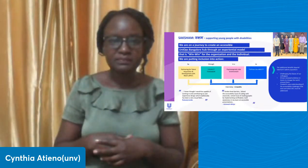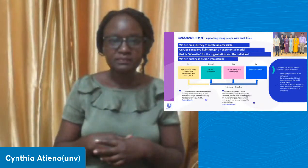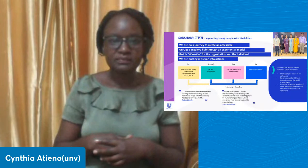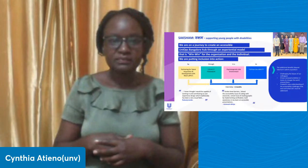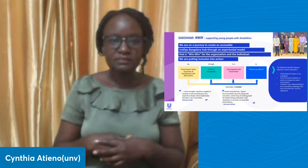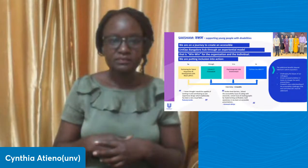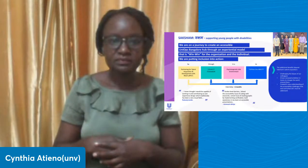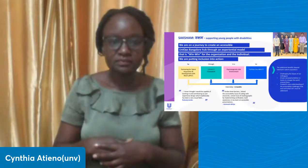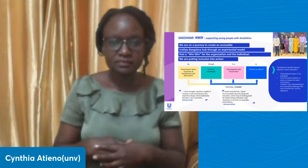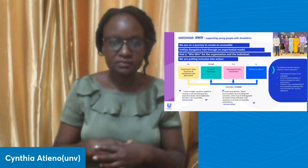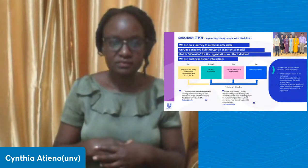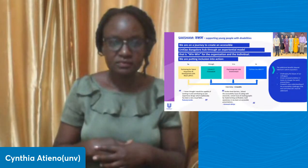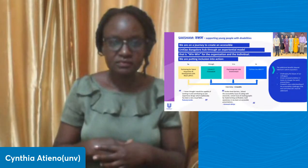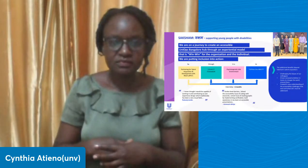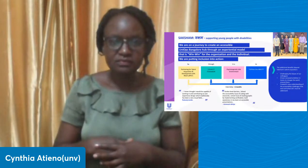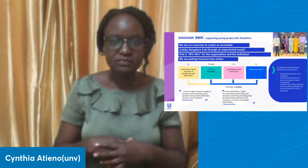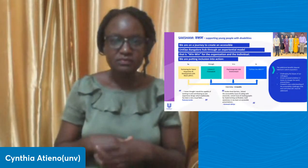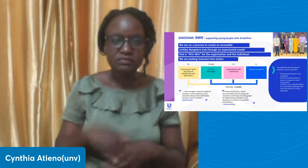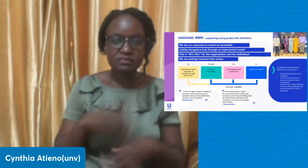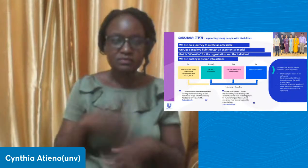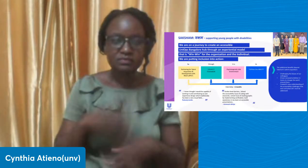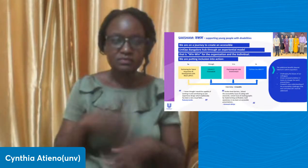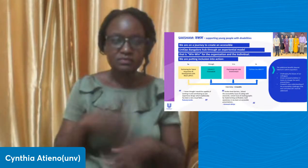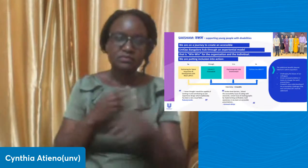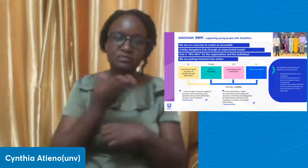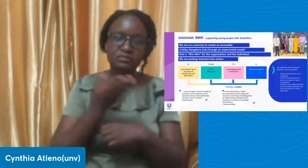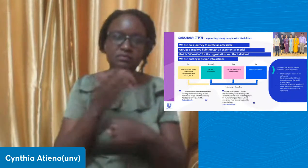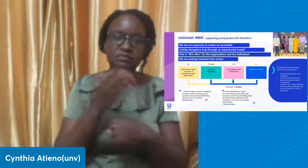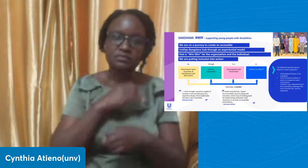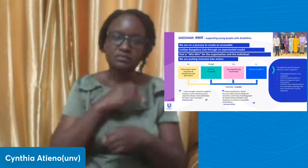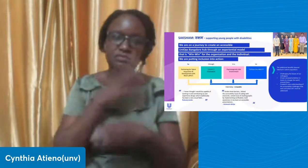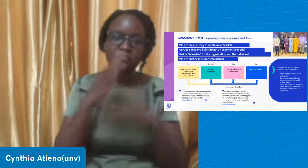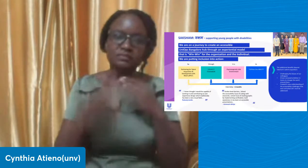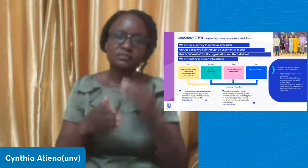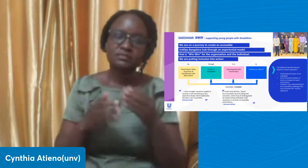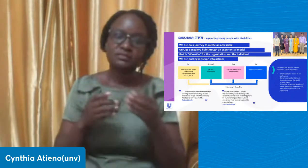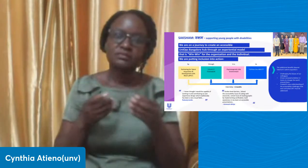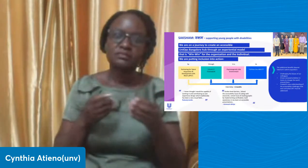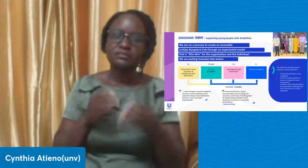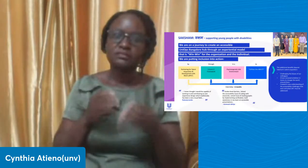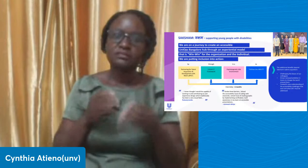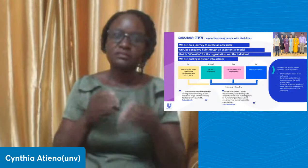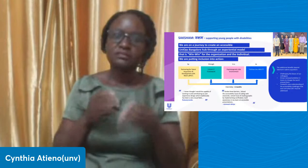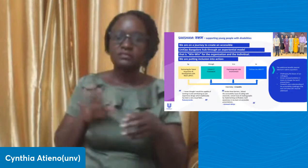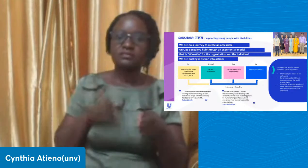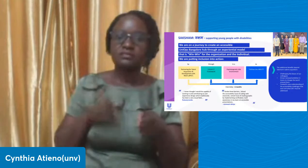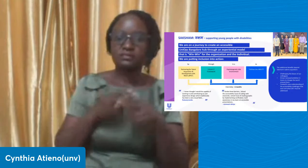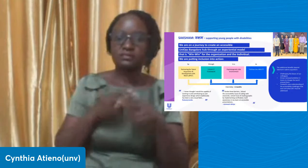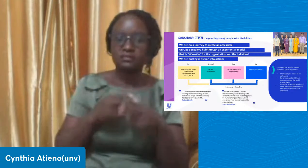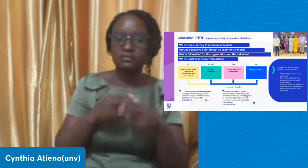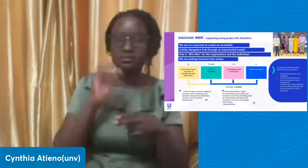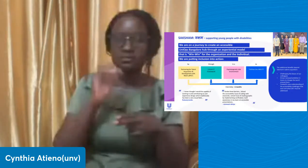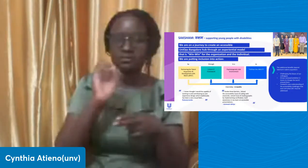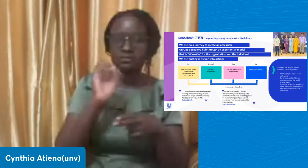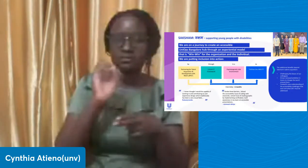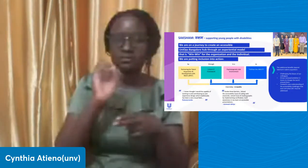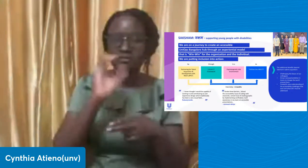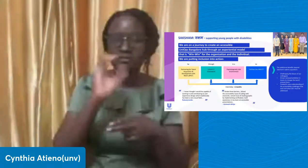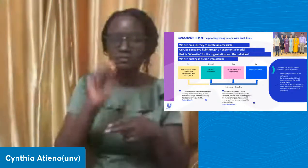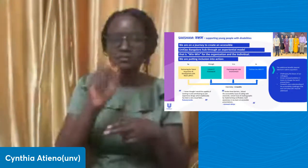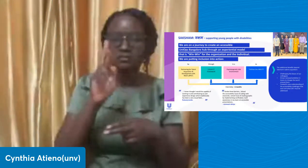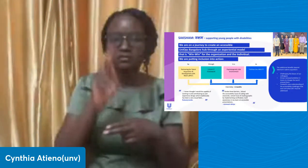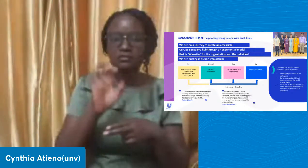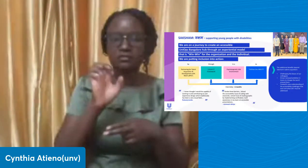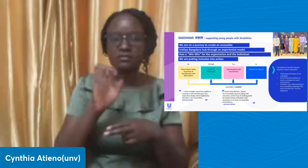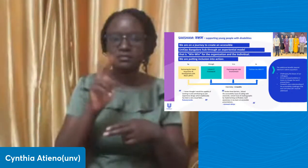the film ends with a lady called Karen, who was one of our Shakshim interns.